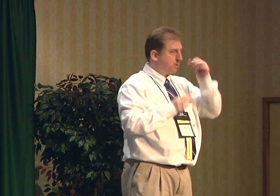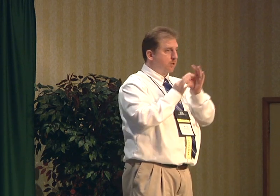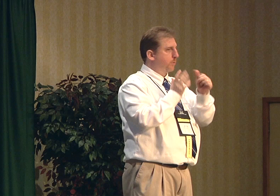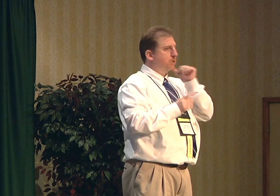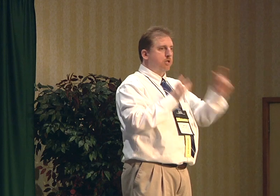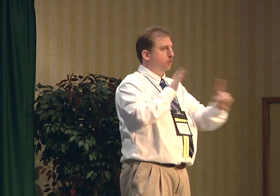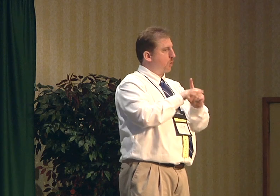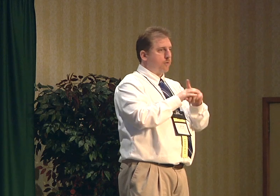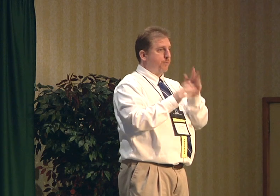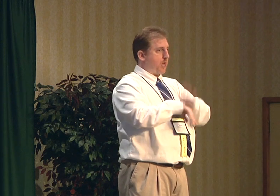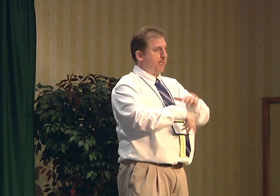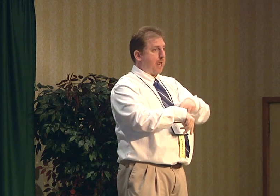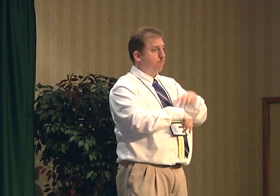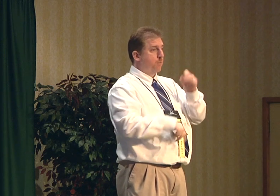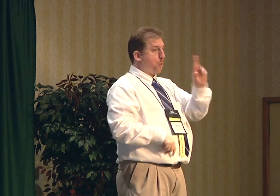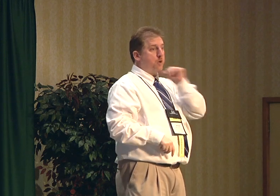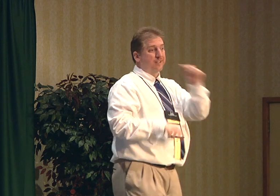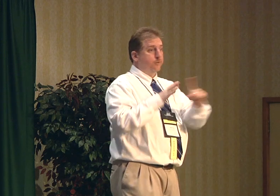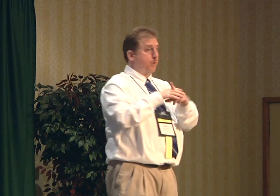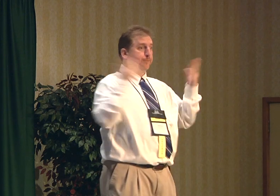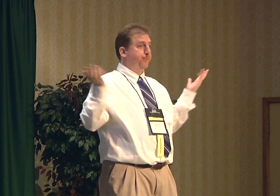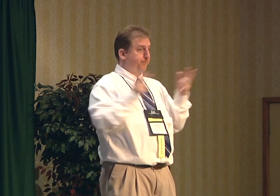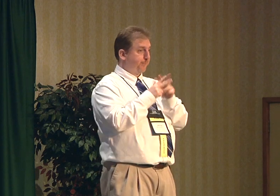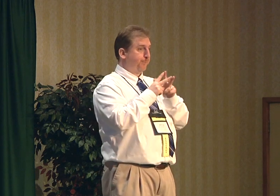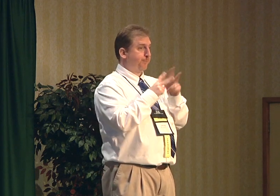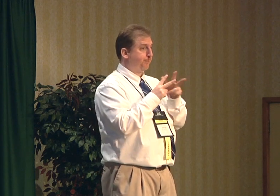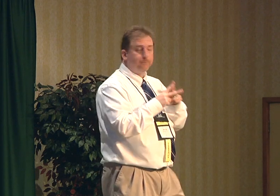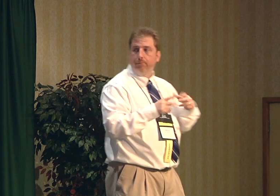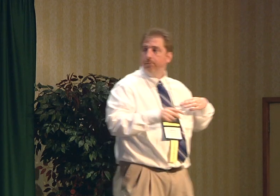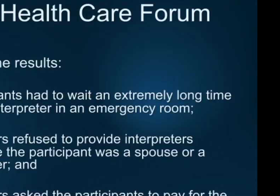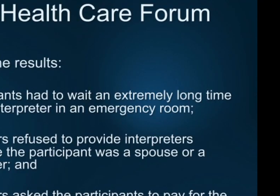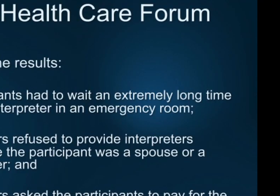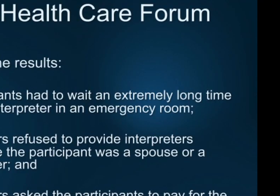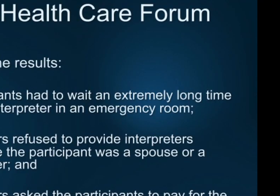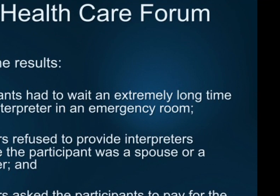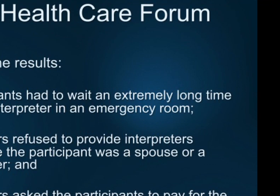People reported that treatments were delayed because interpreters were either late or